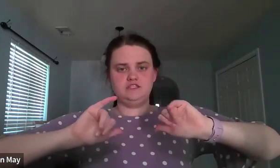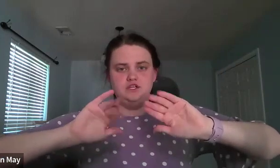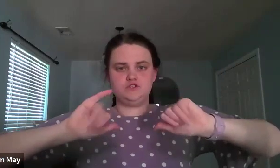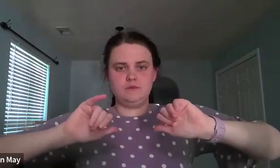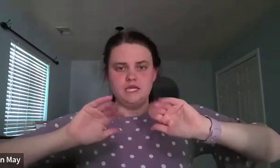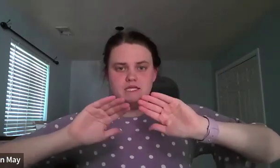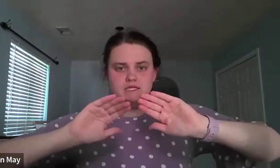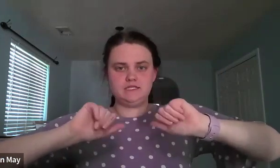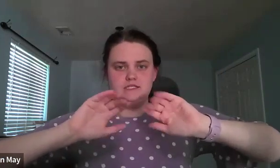and you go swimming.